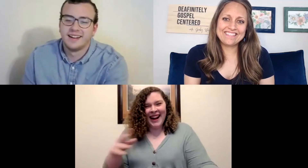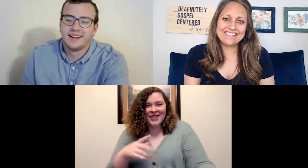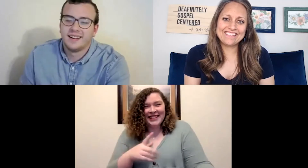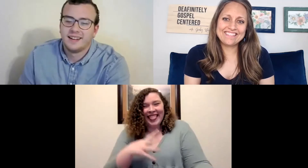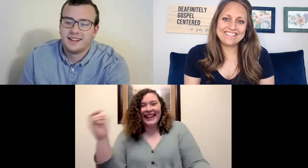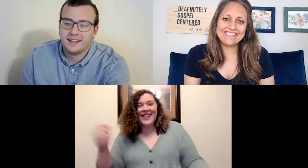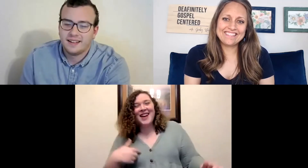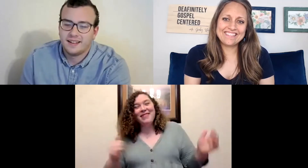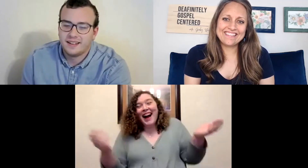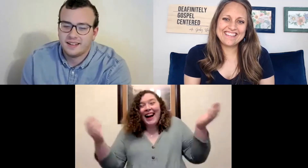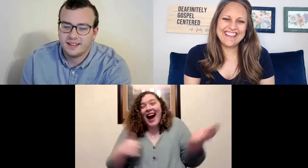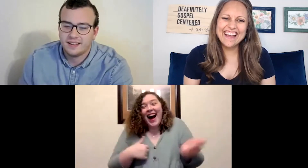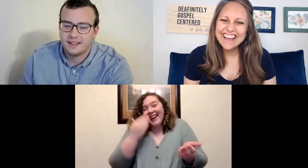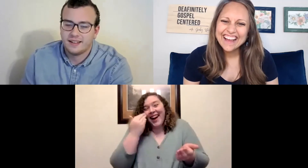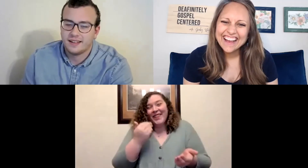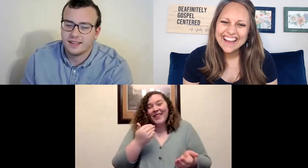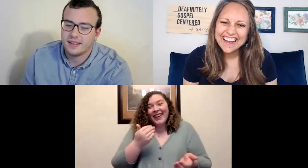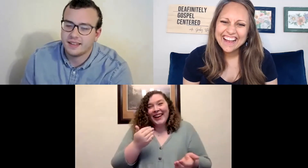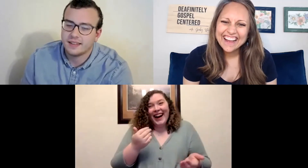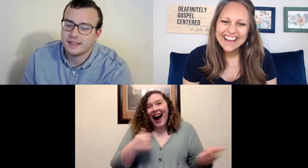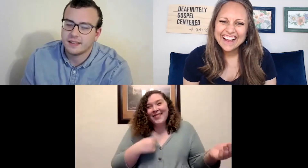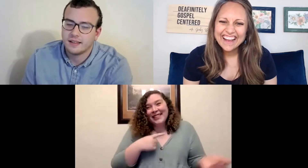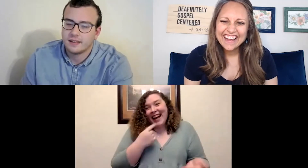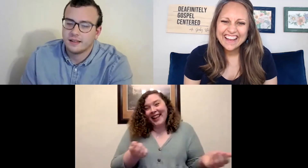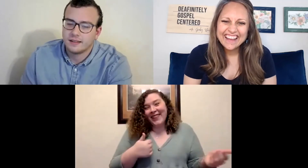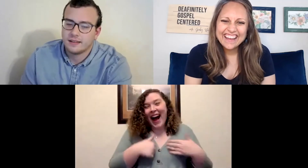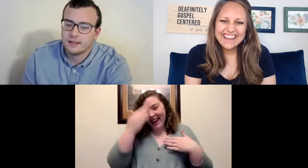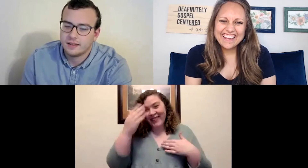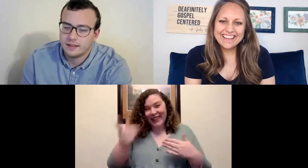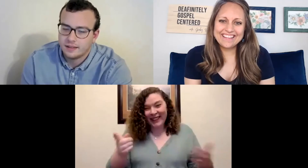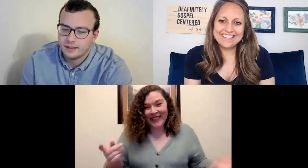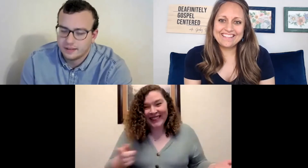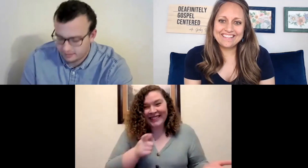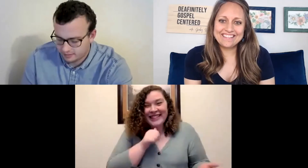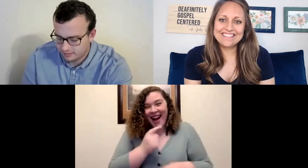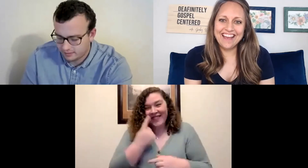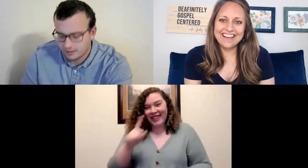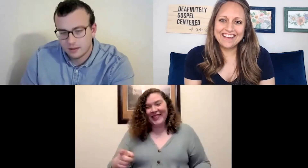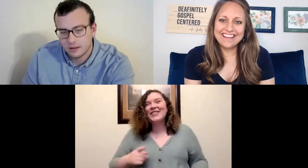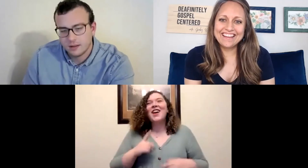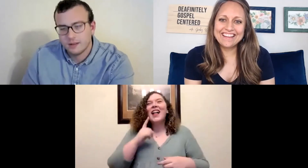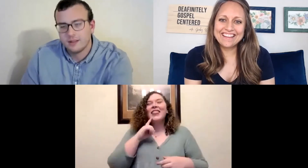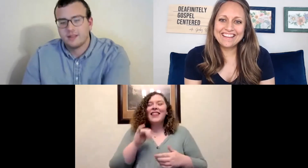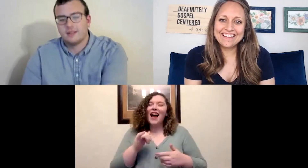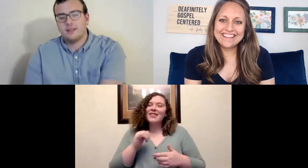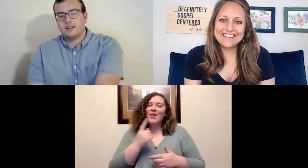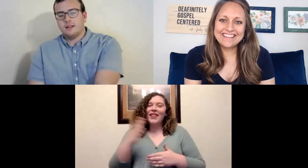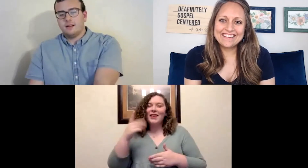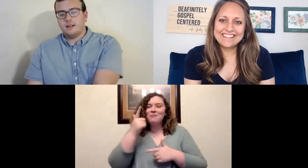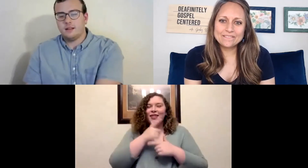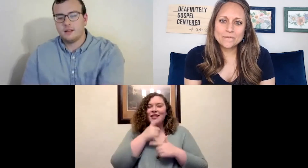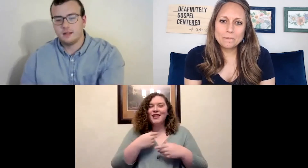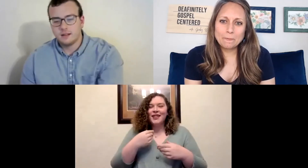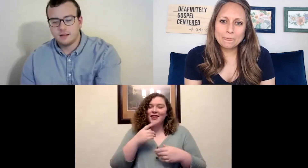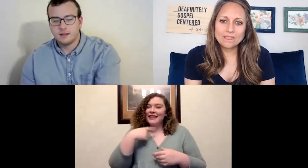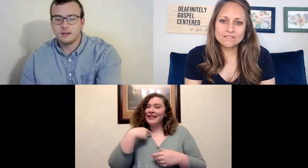oh, seriously? And after he leaves, I'm like, what am I supposed to do? I'm just telling you. I know you. I know that